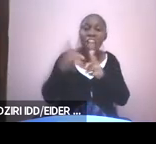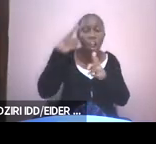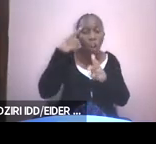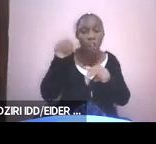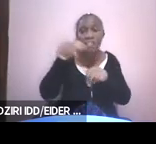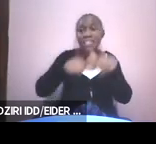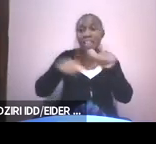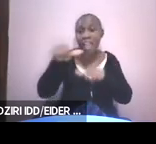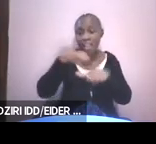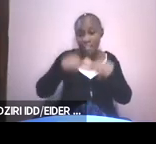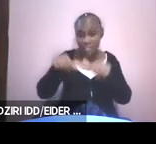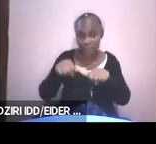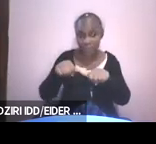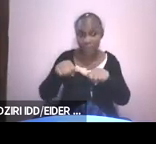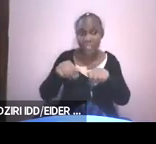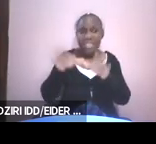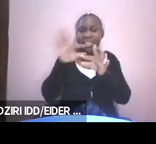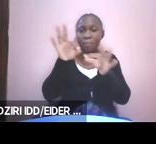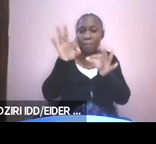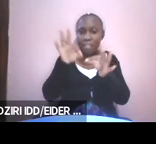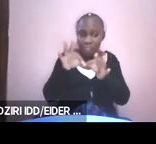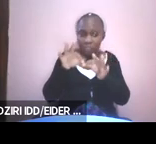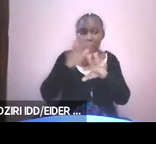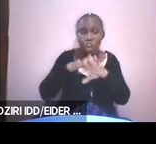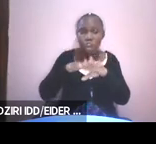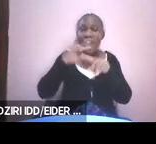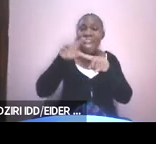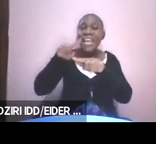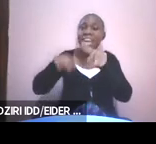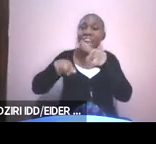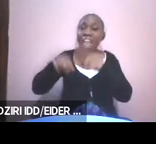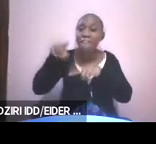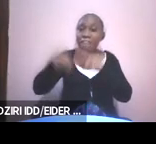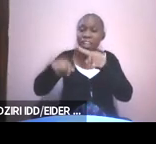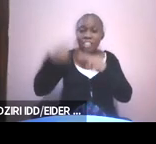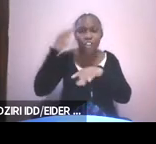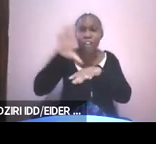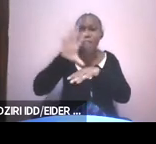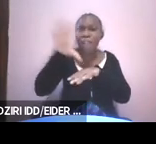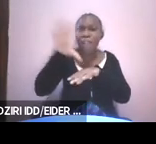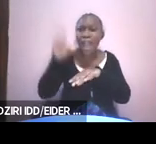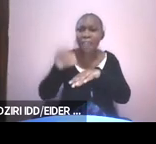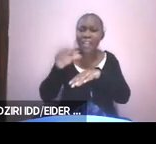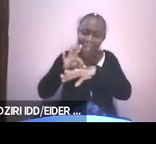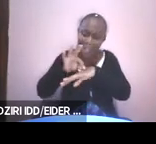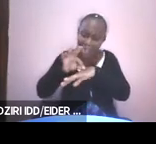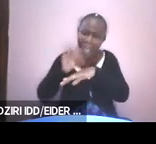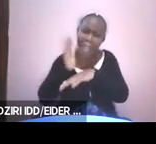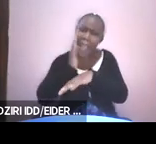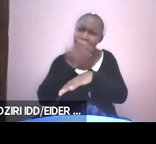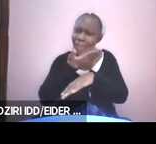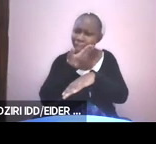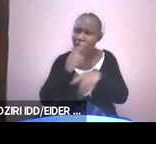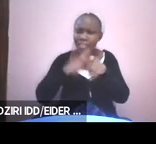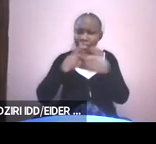was specifically around diversity of African skin colors. And the sort of whole premise of that paper was that diversity